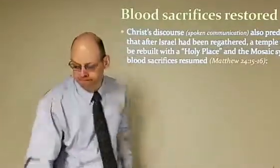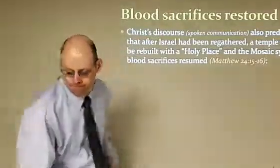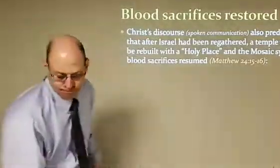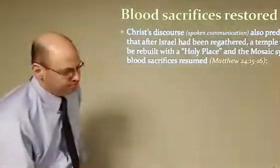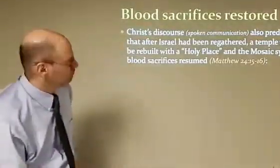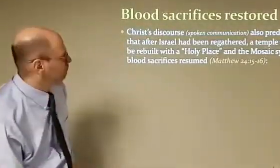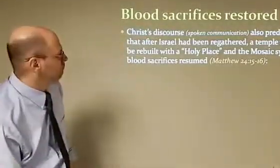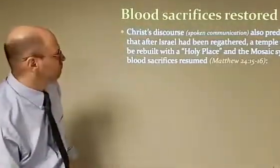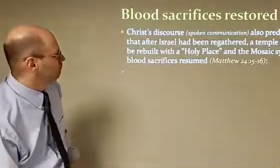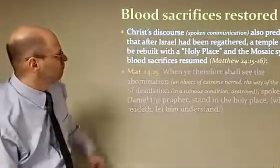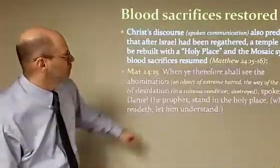Okay, so